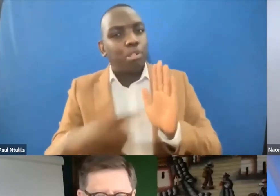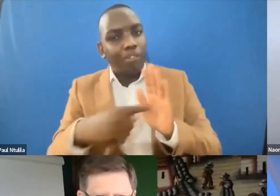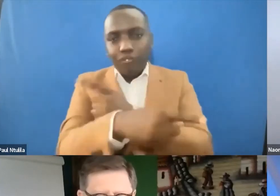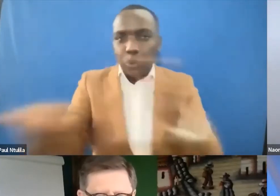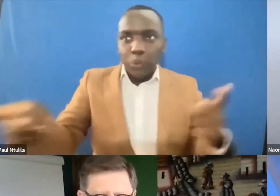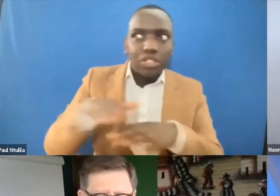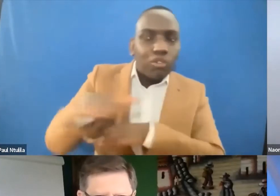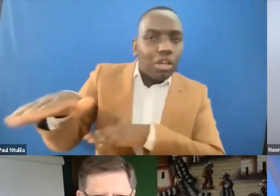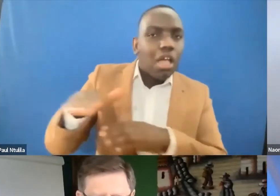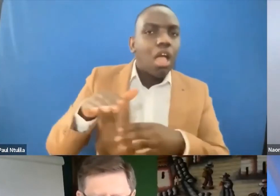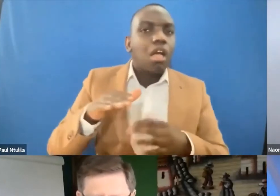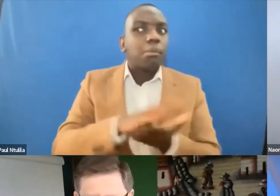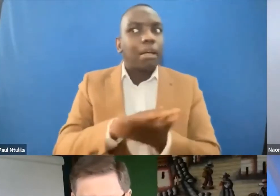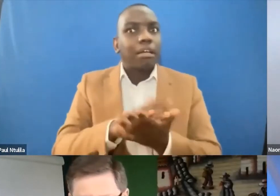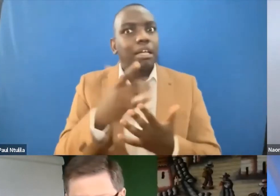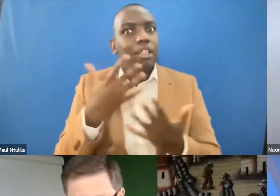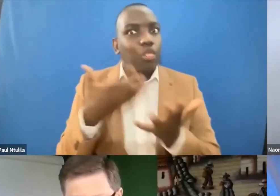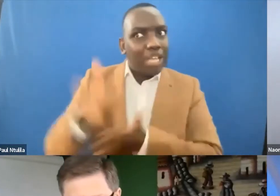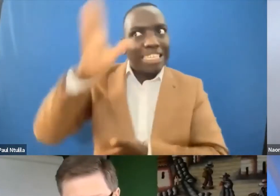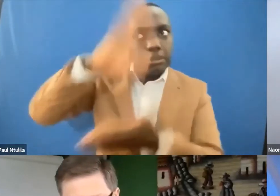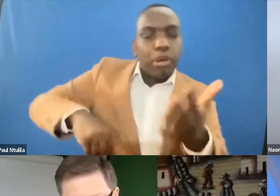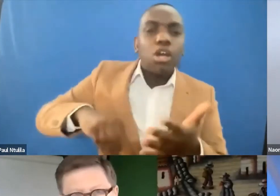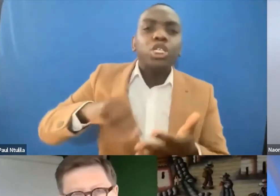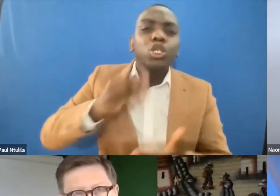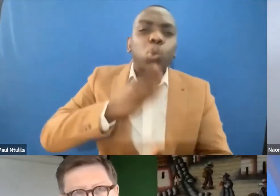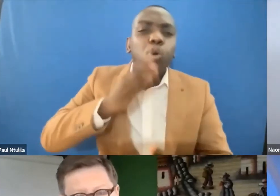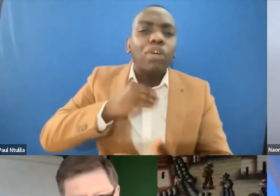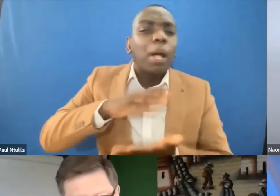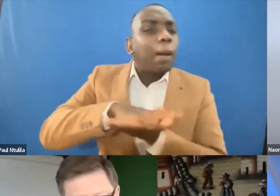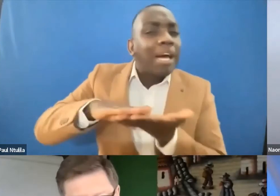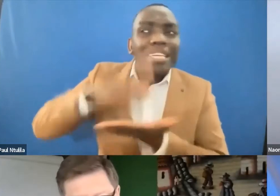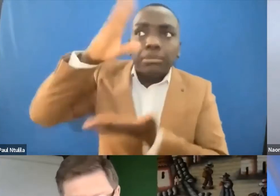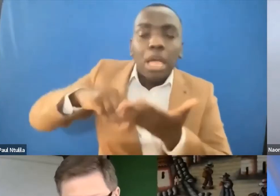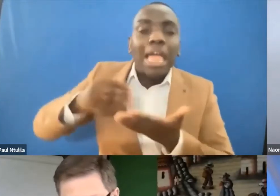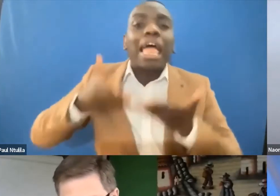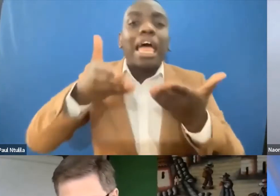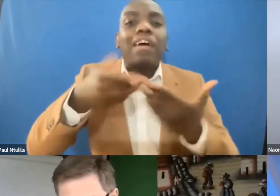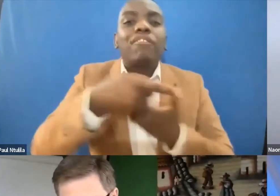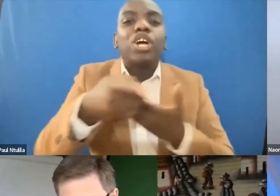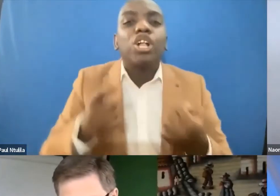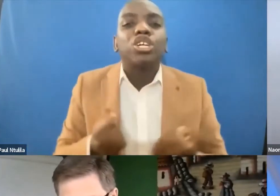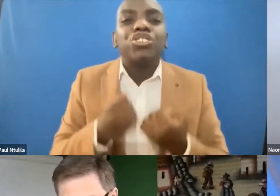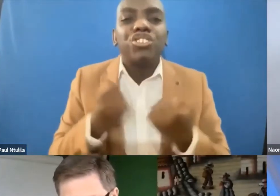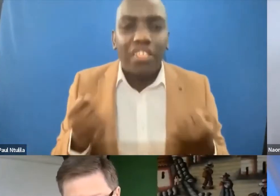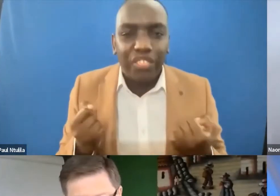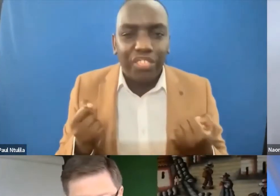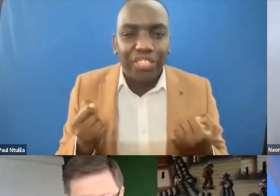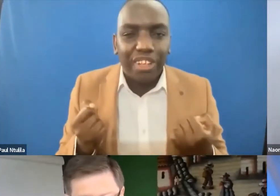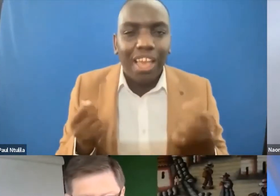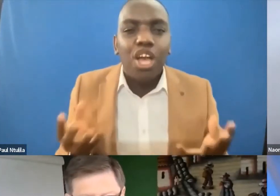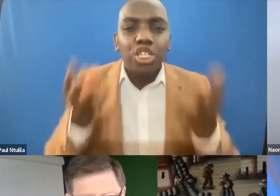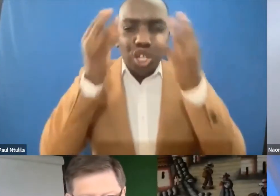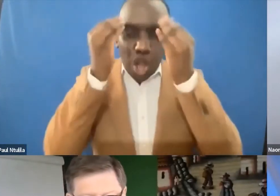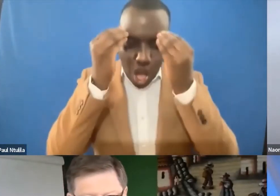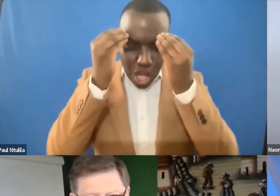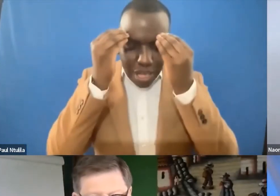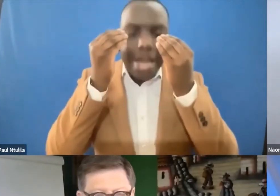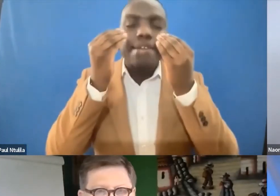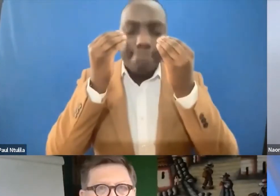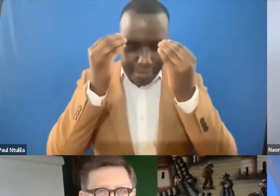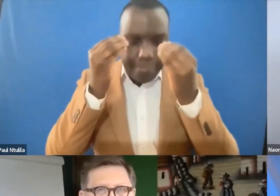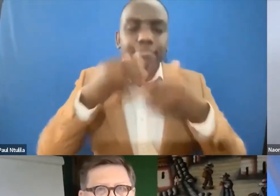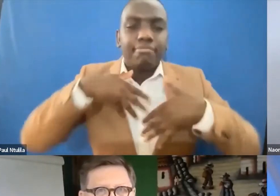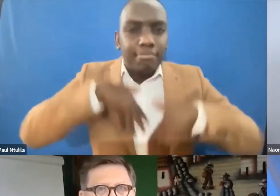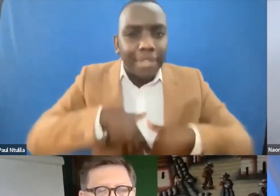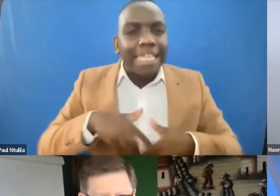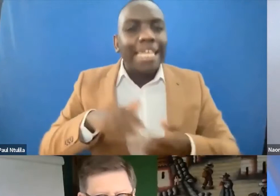And I think it's so important for deaf people to have those role models, to have those experiences they can look up to, because that gives us